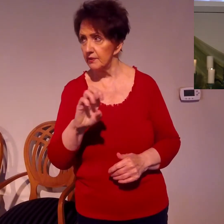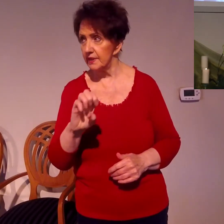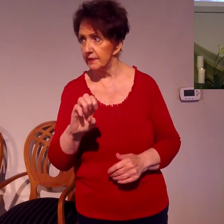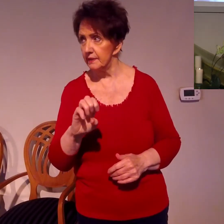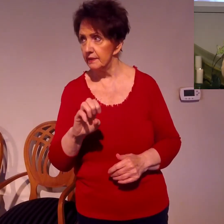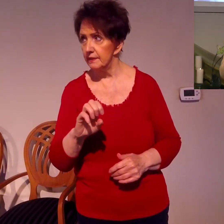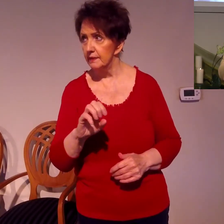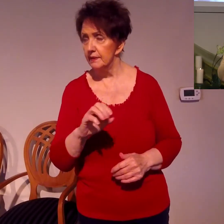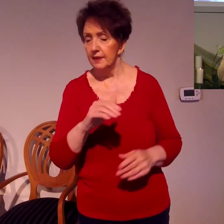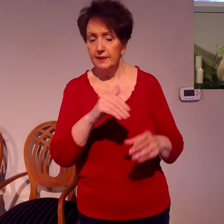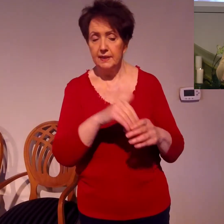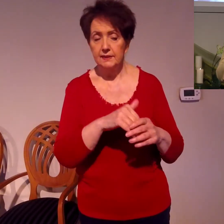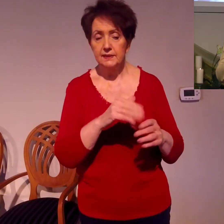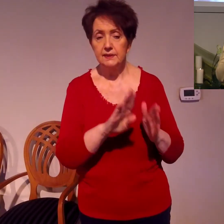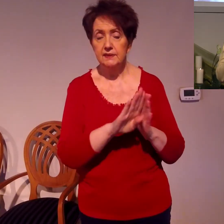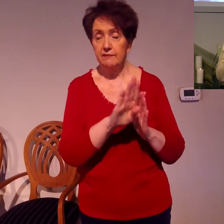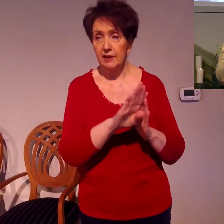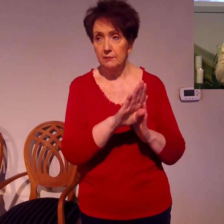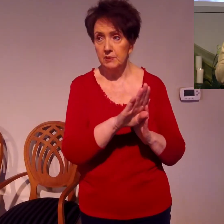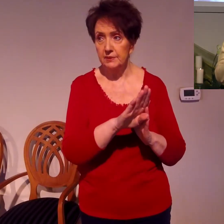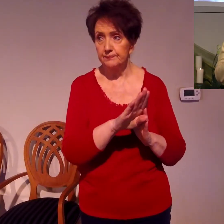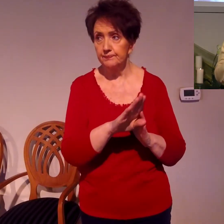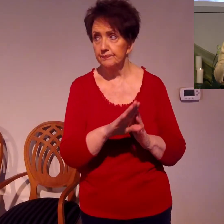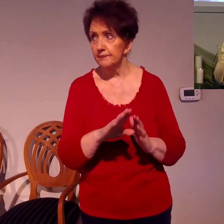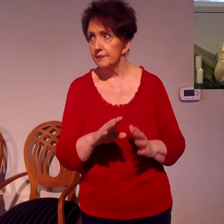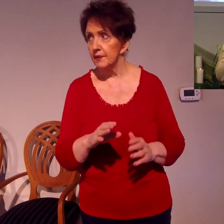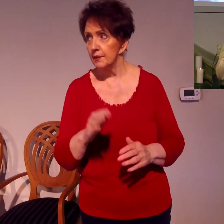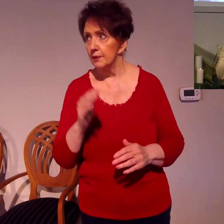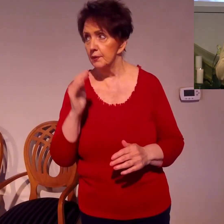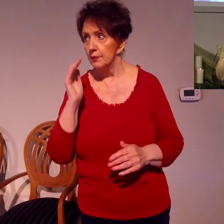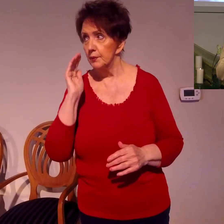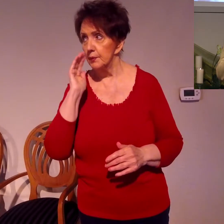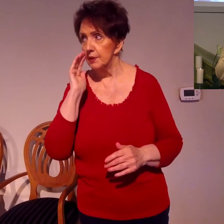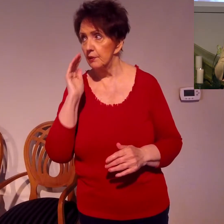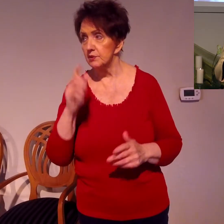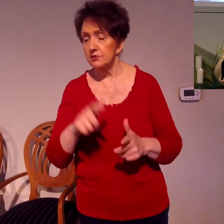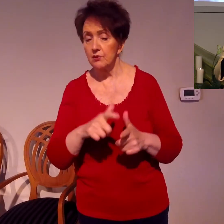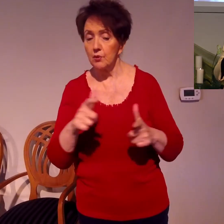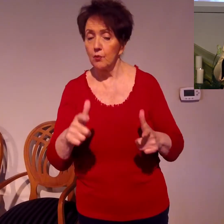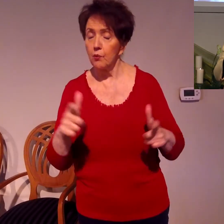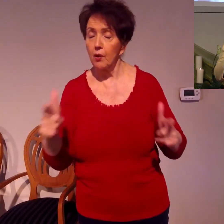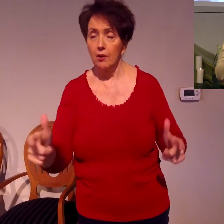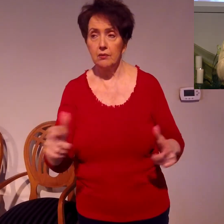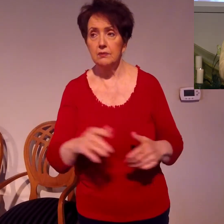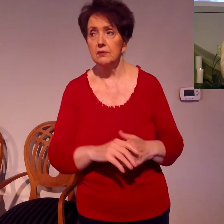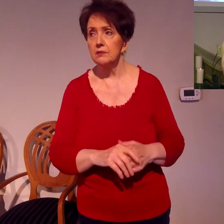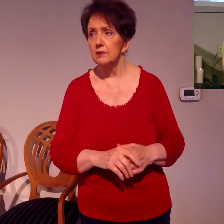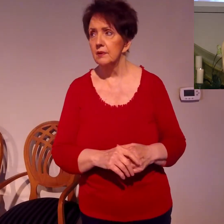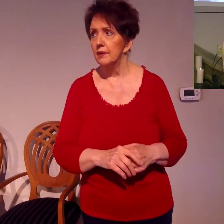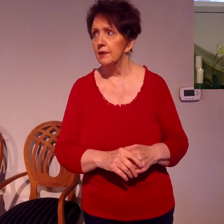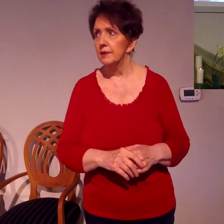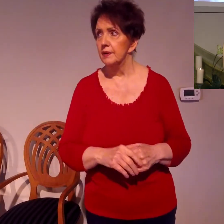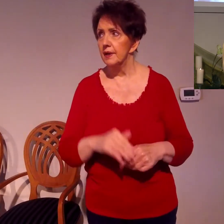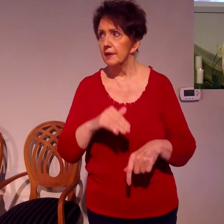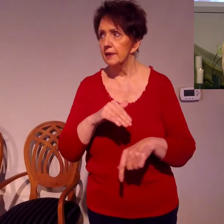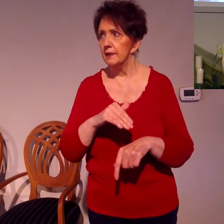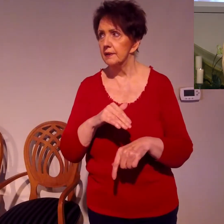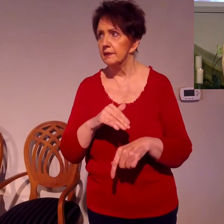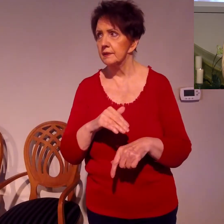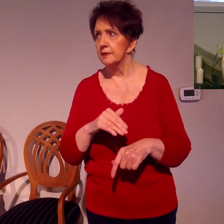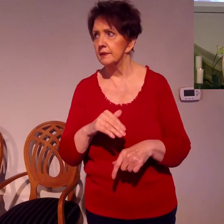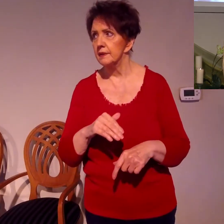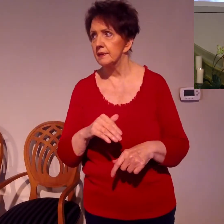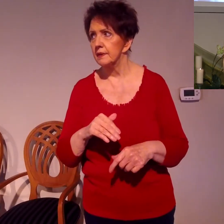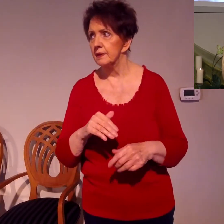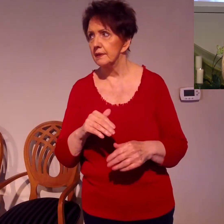development. And we know it's going to percolate and all that because there are houses everywhere. It's on a, not literally, but